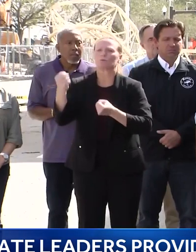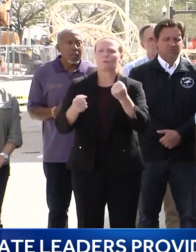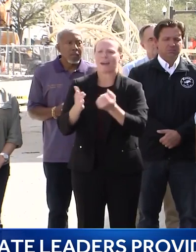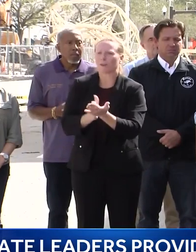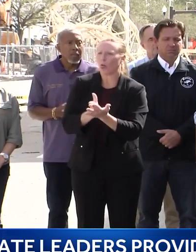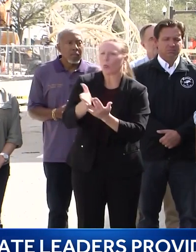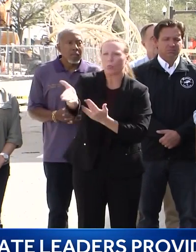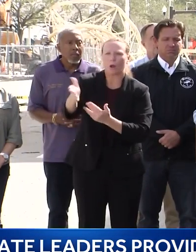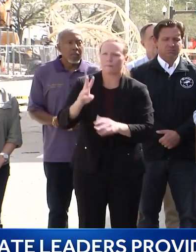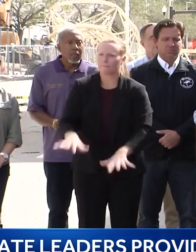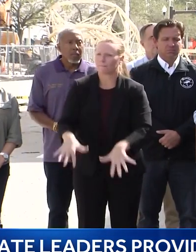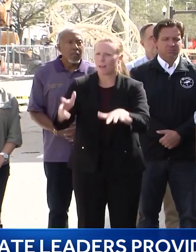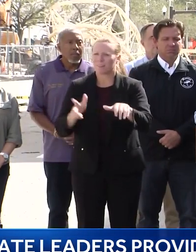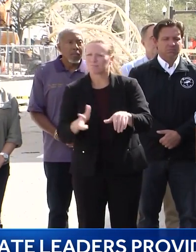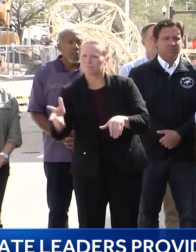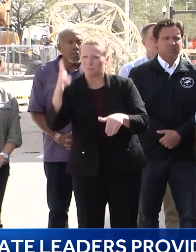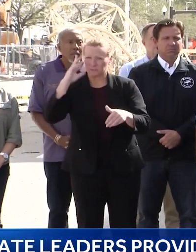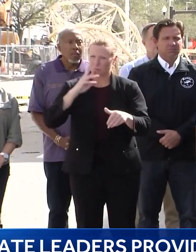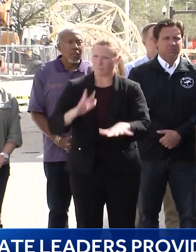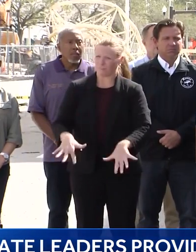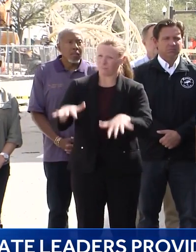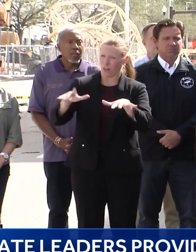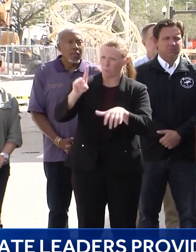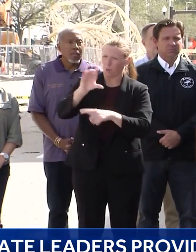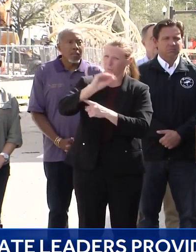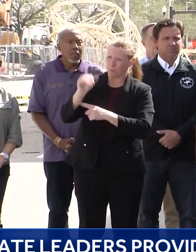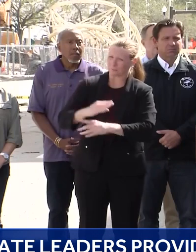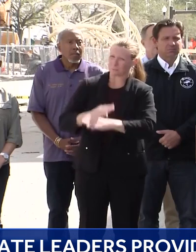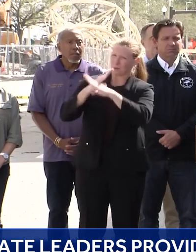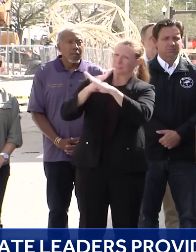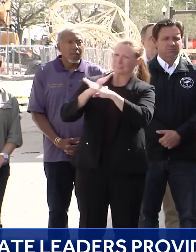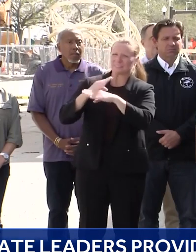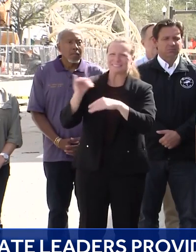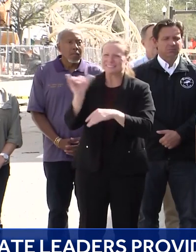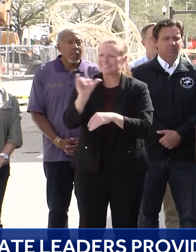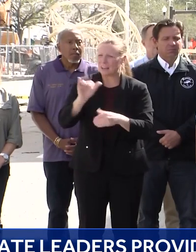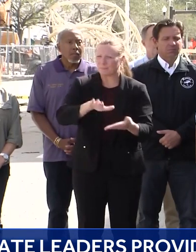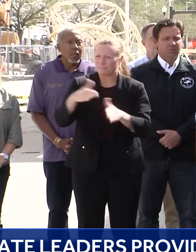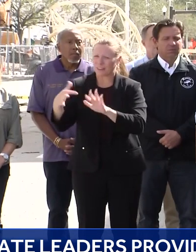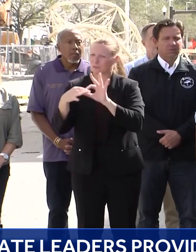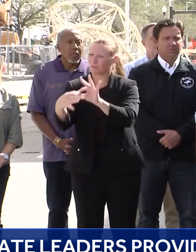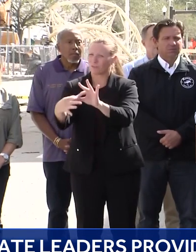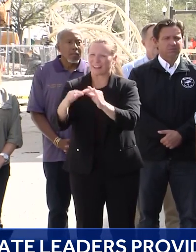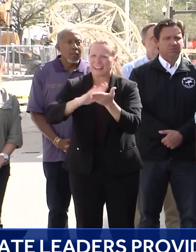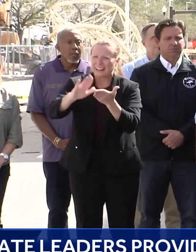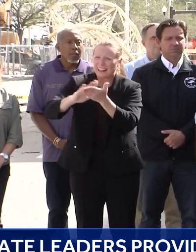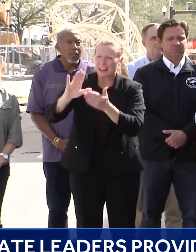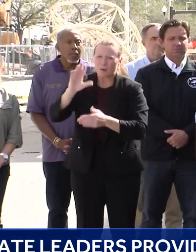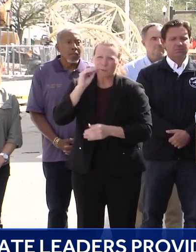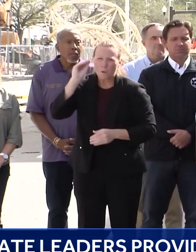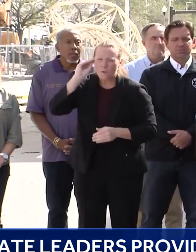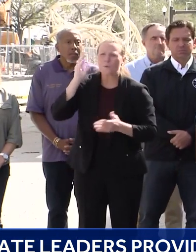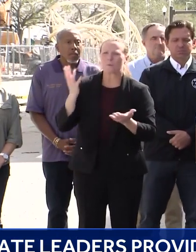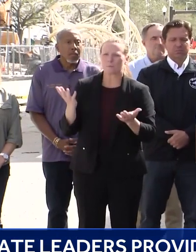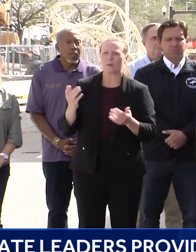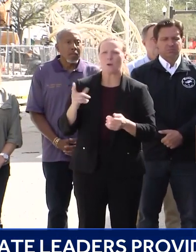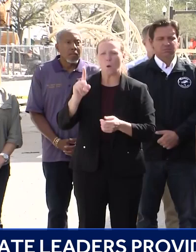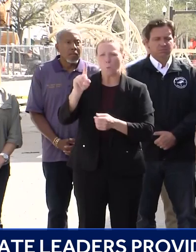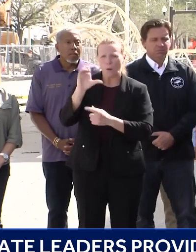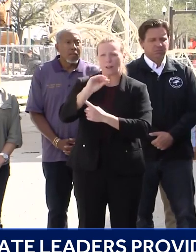Accidents due to floodwaters are 100% preventable, just like the fatalities related to cleaning up your home are